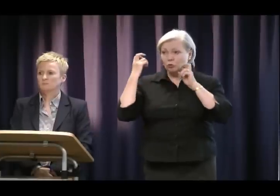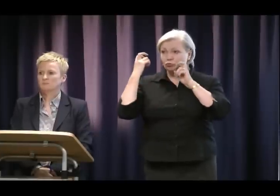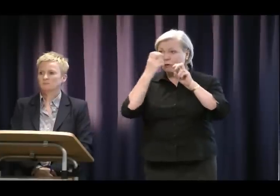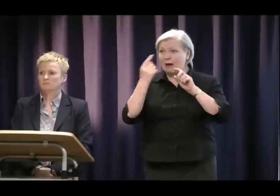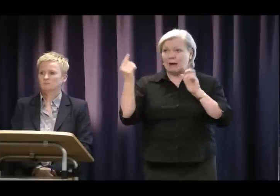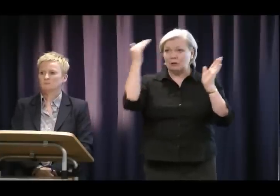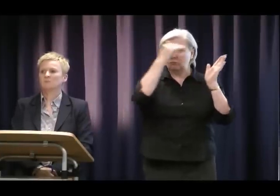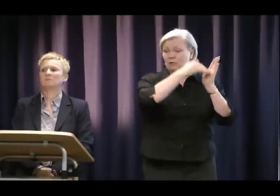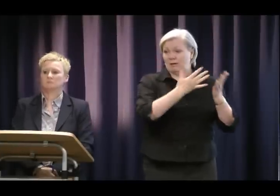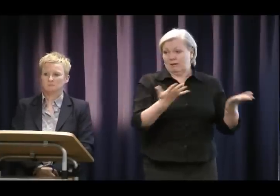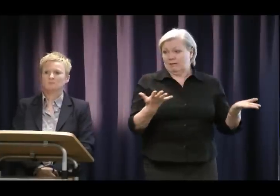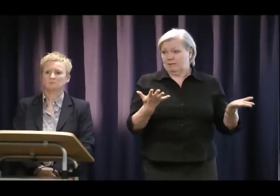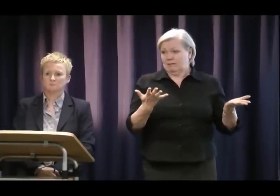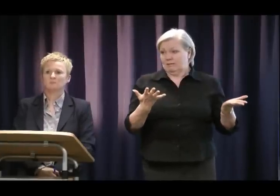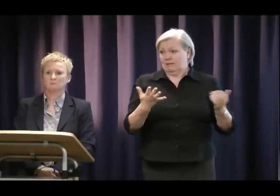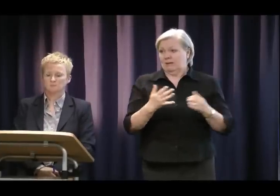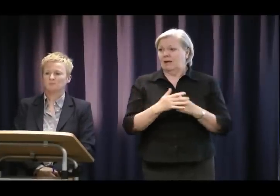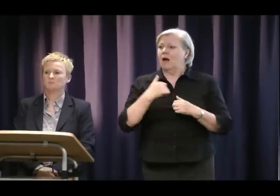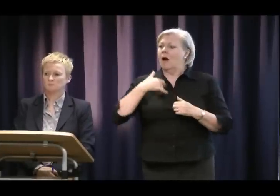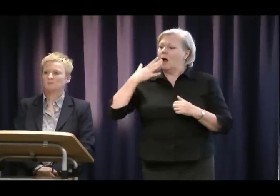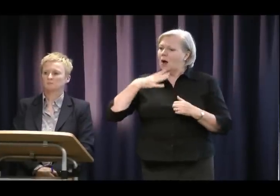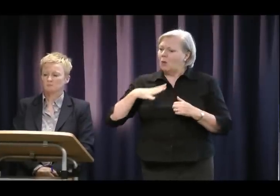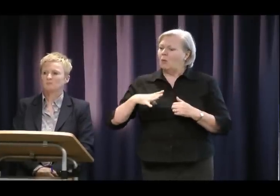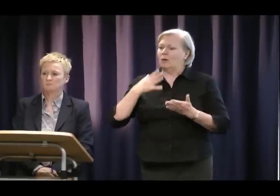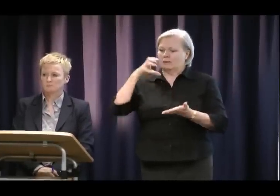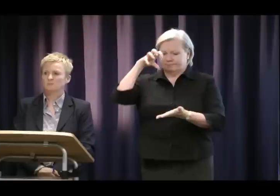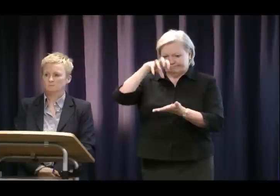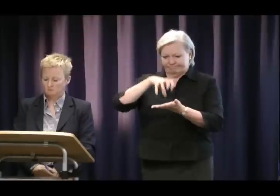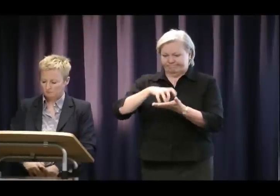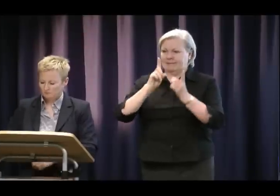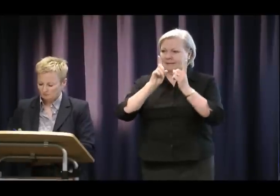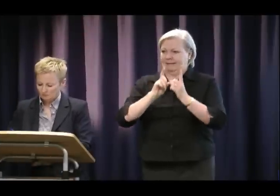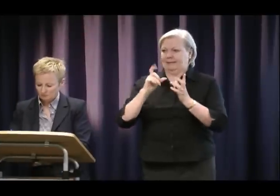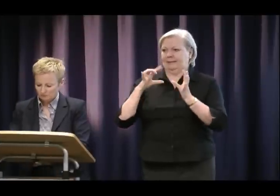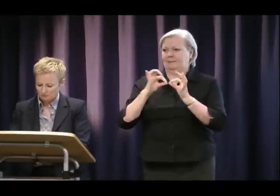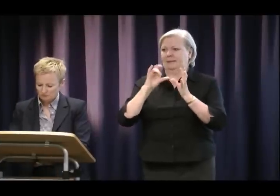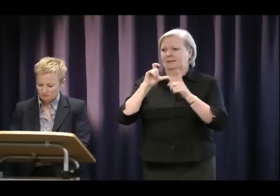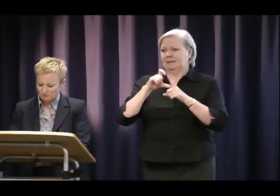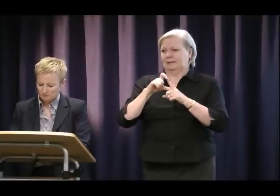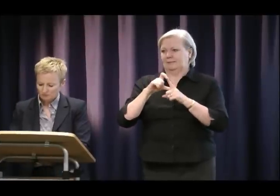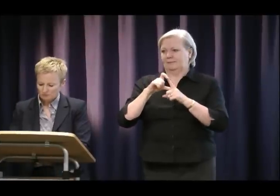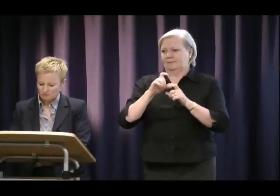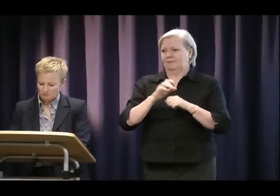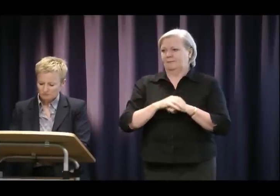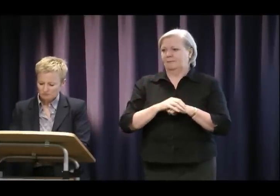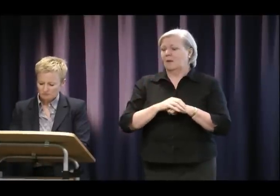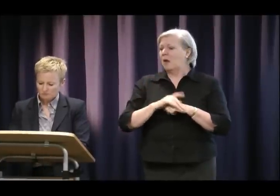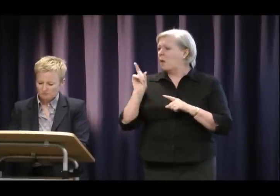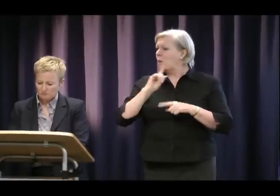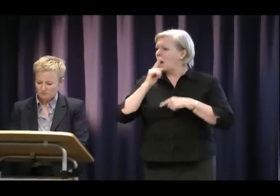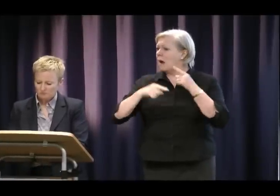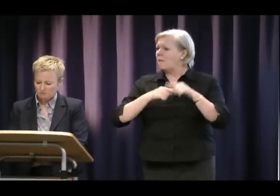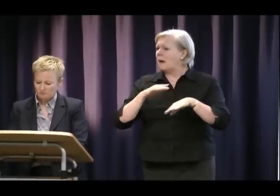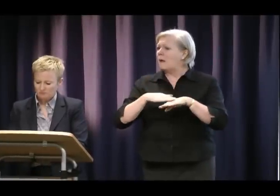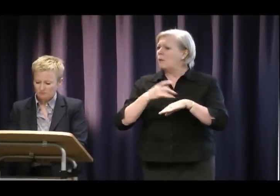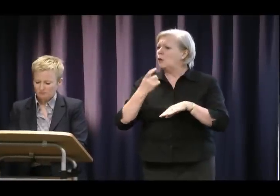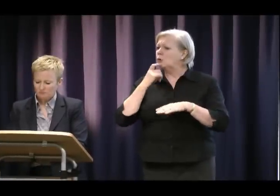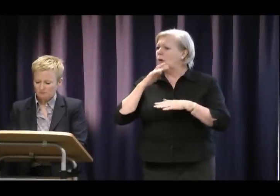because it's not easy to access. There's no train station nearby. I would like a central location near the